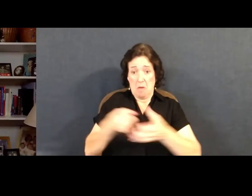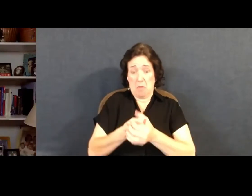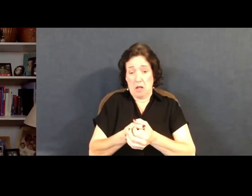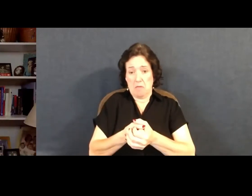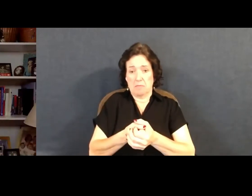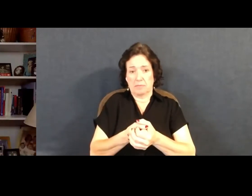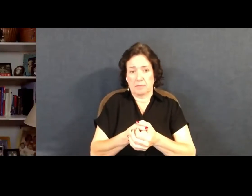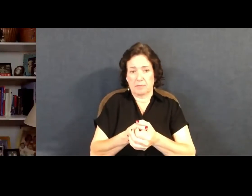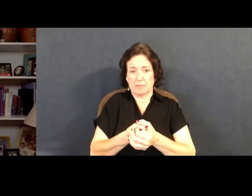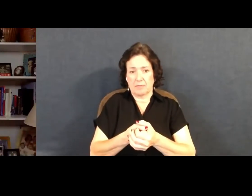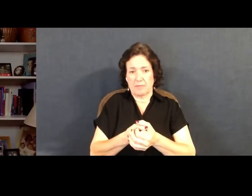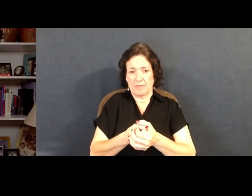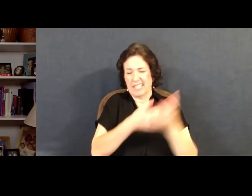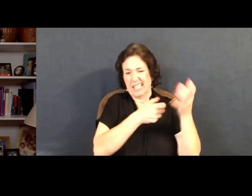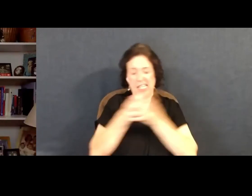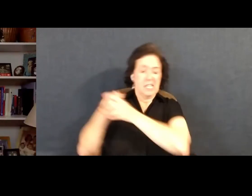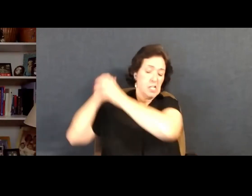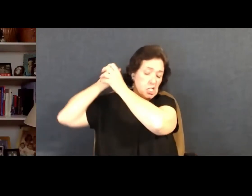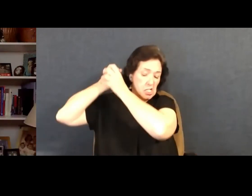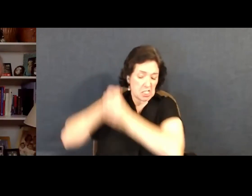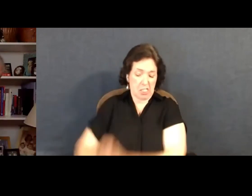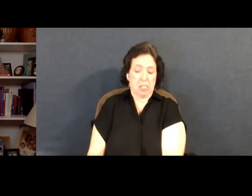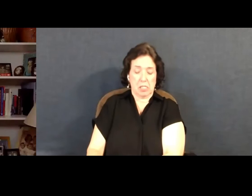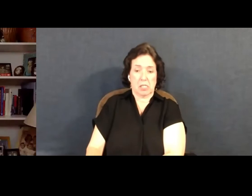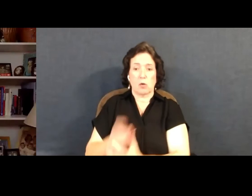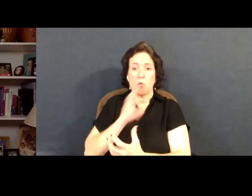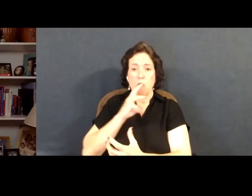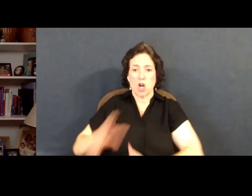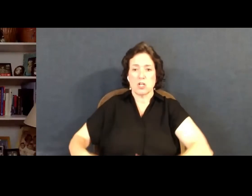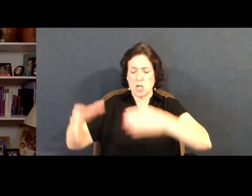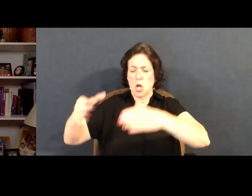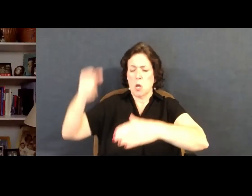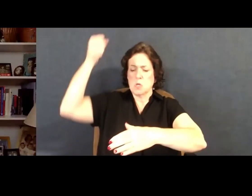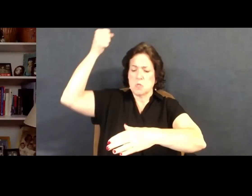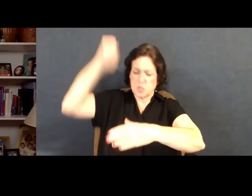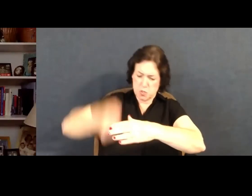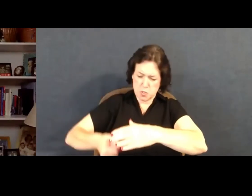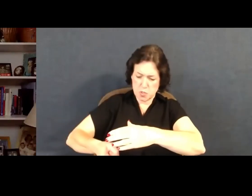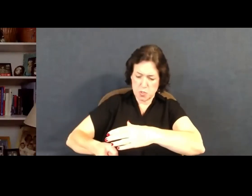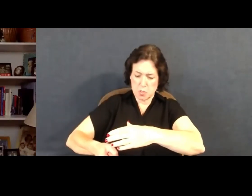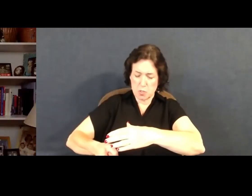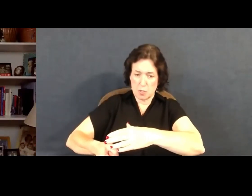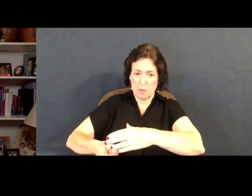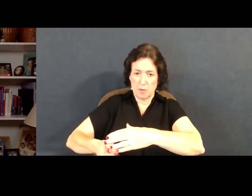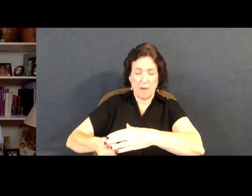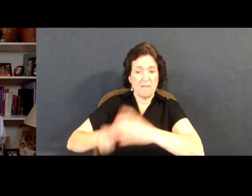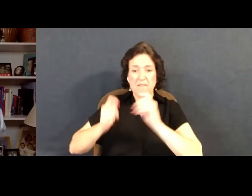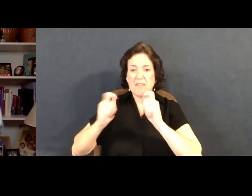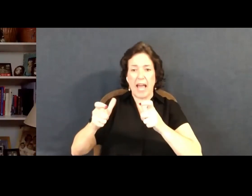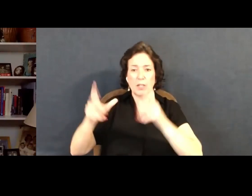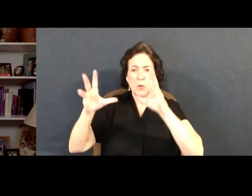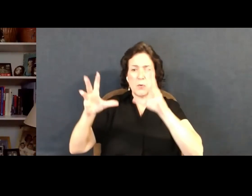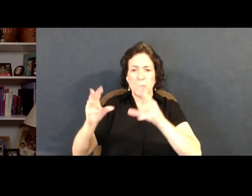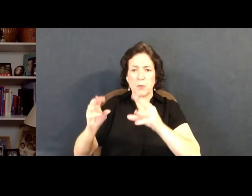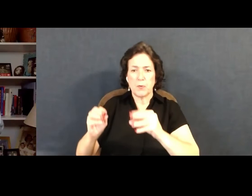Ike shoves that pressure cooker down in there to get that strawberry jam down and cool it off real fast. But Ike